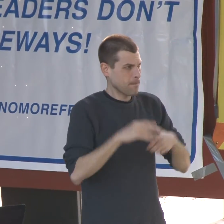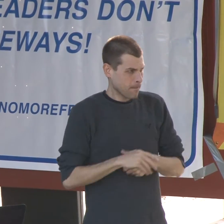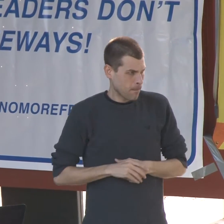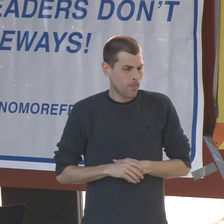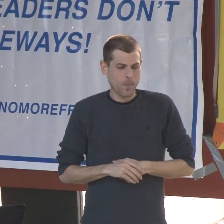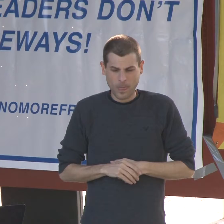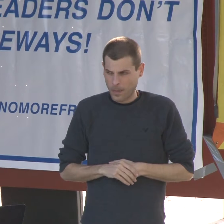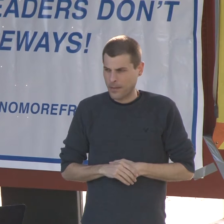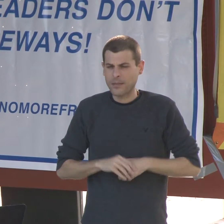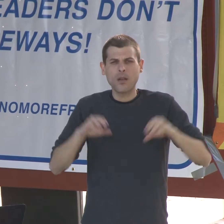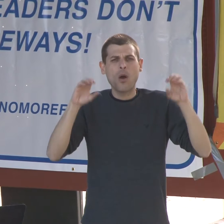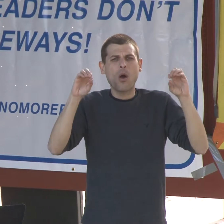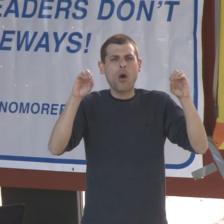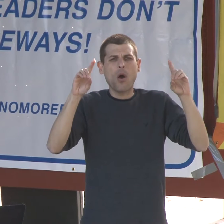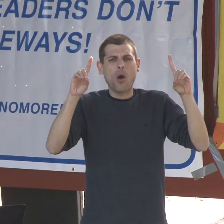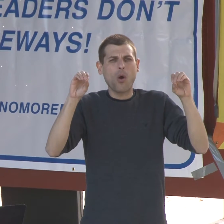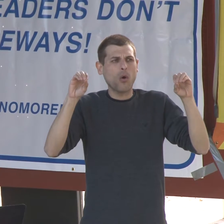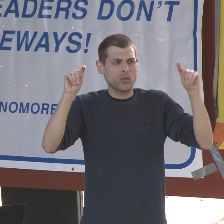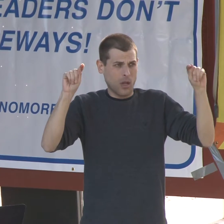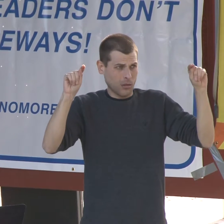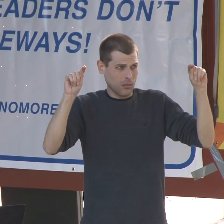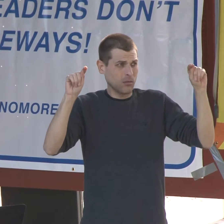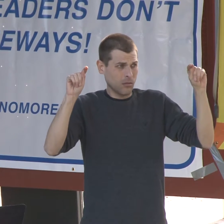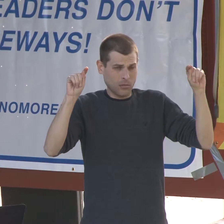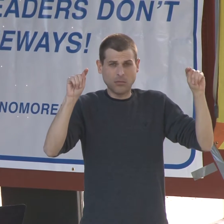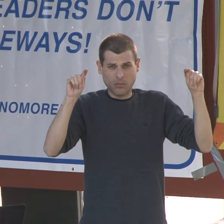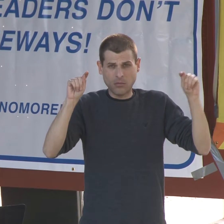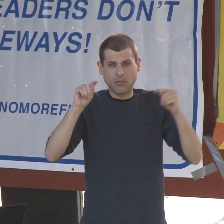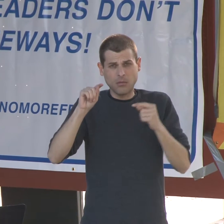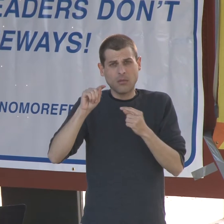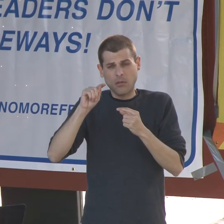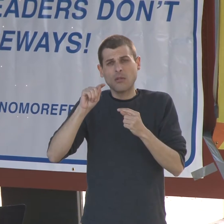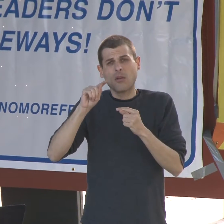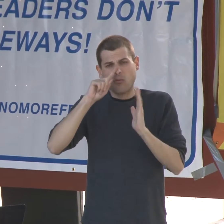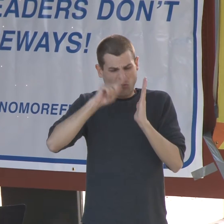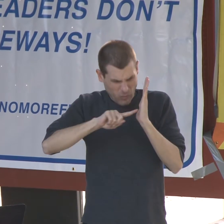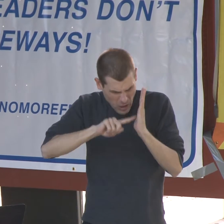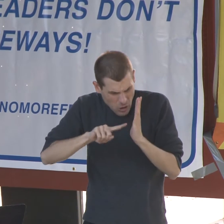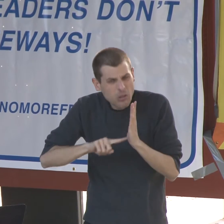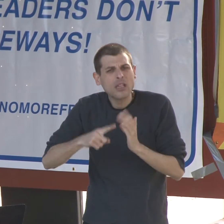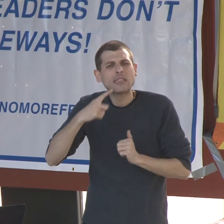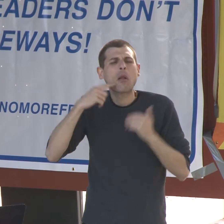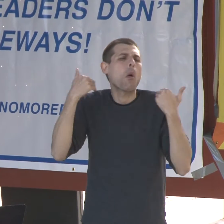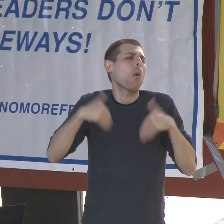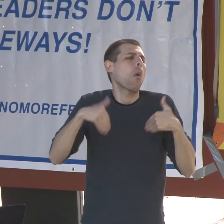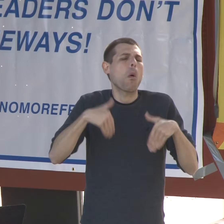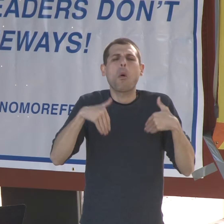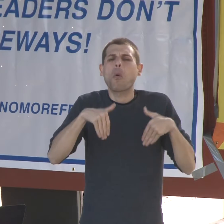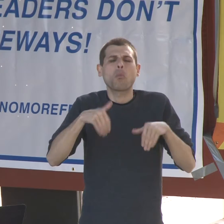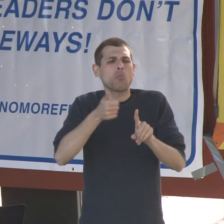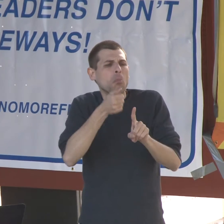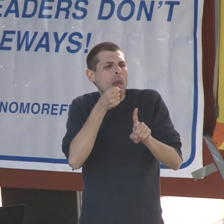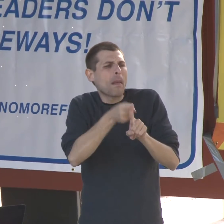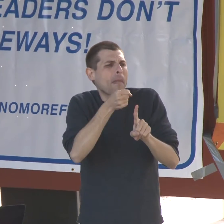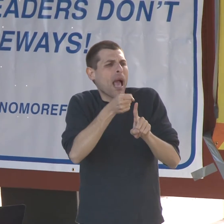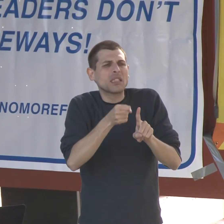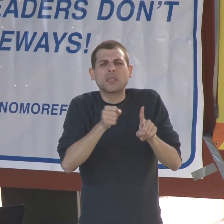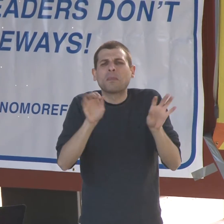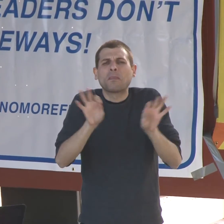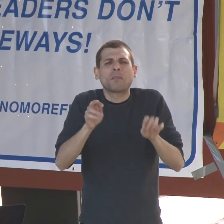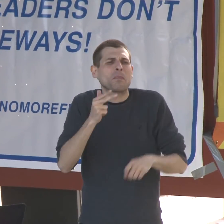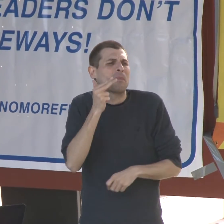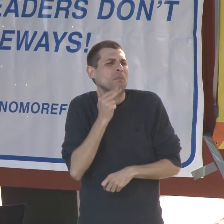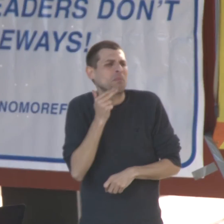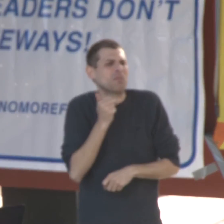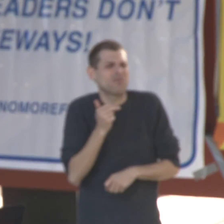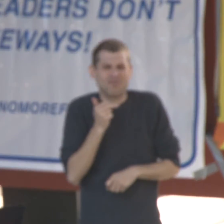So ODOT's finding of that this project would pose no significant impact rests on the faulty assumption